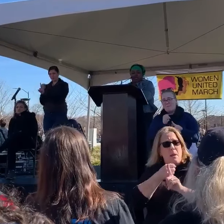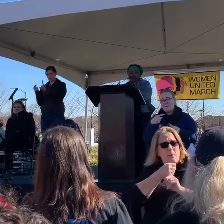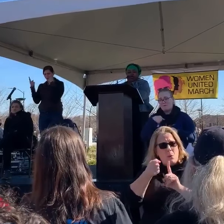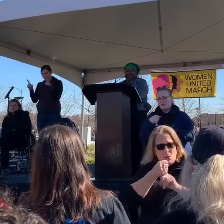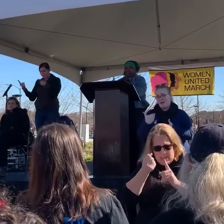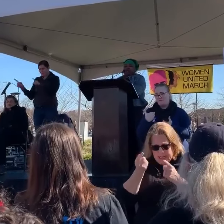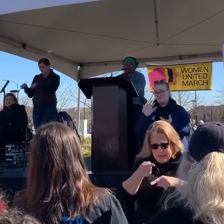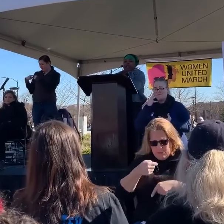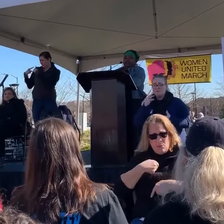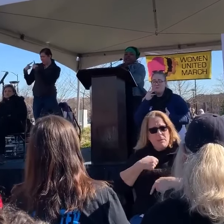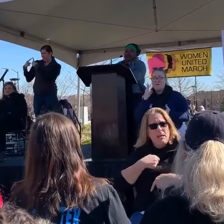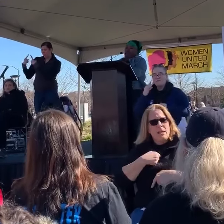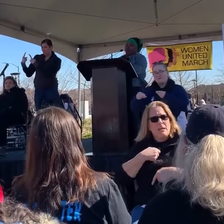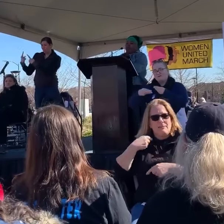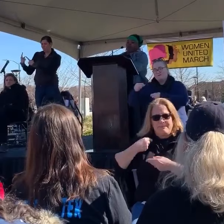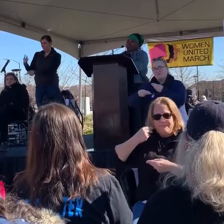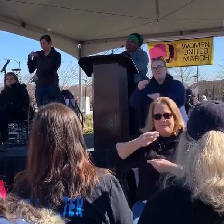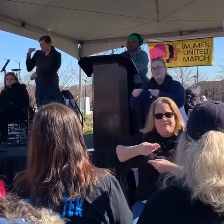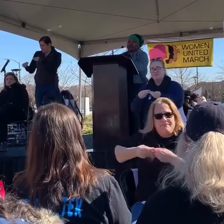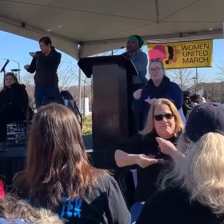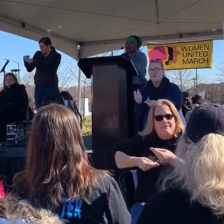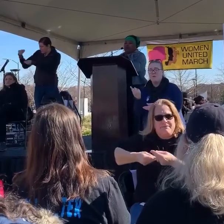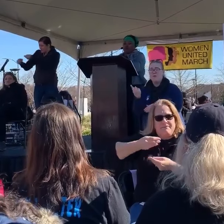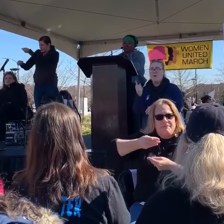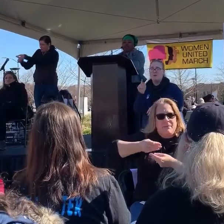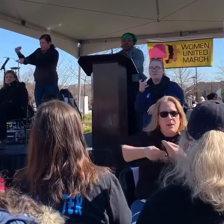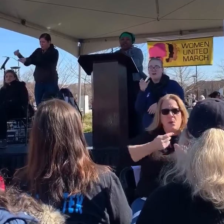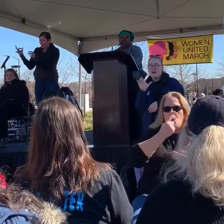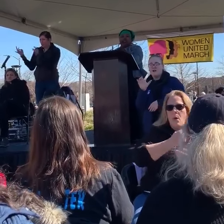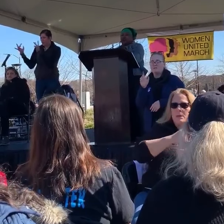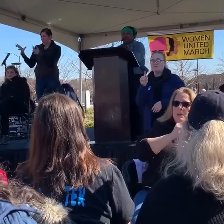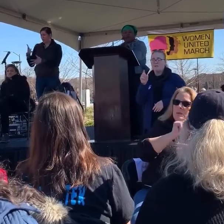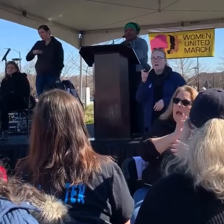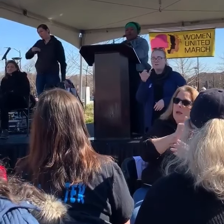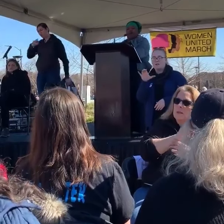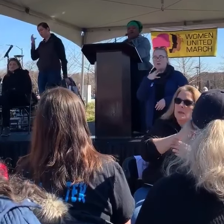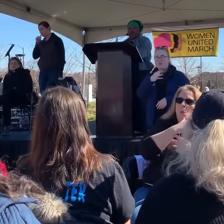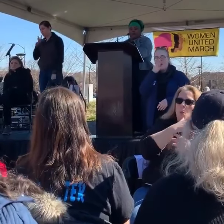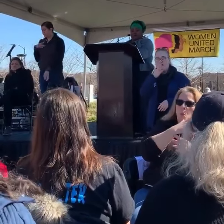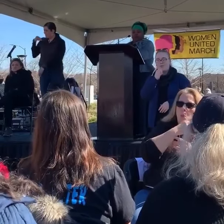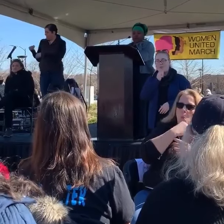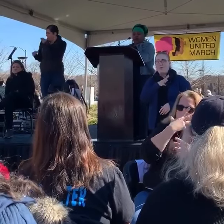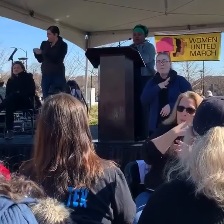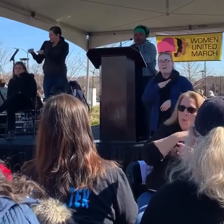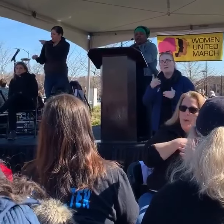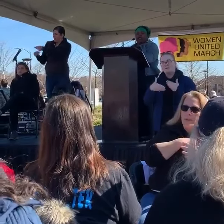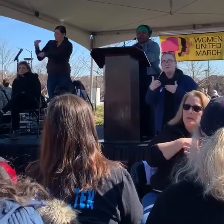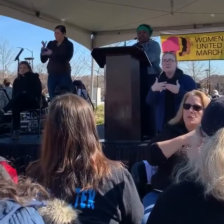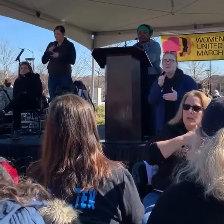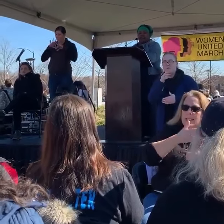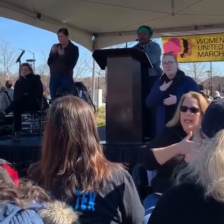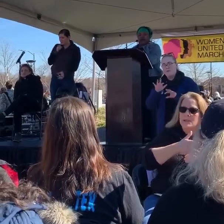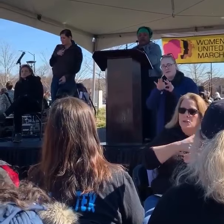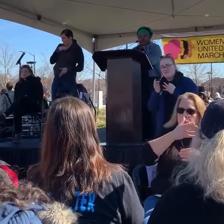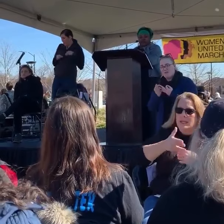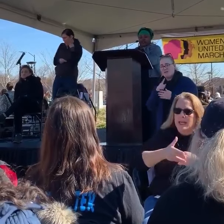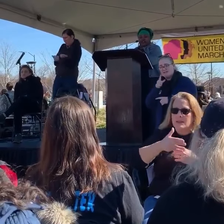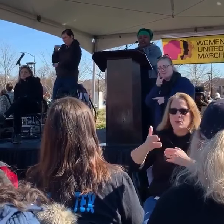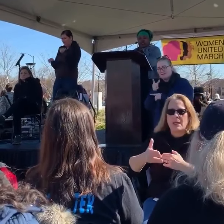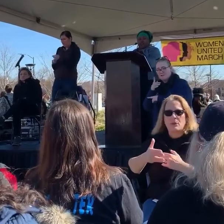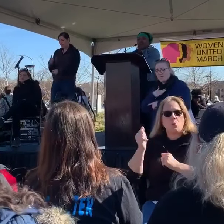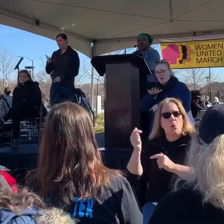dealt to me has been passed down from one toxic white woman to the next, to the women in my family, to the sisters in